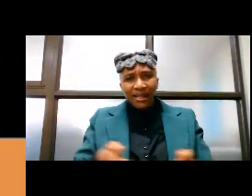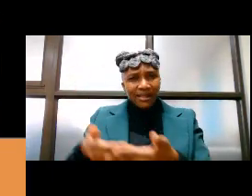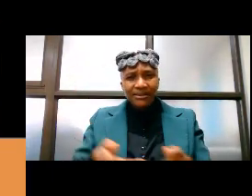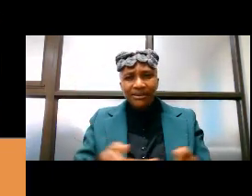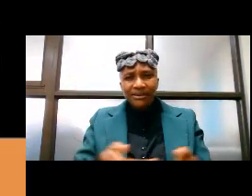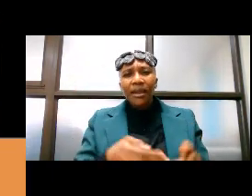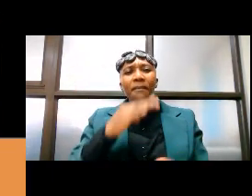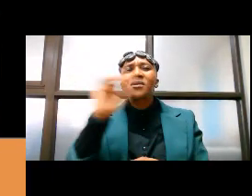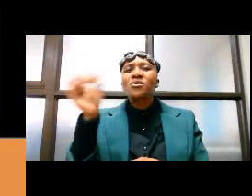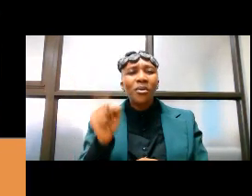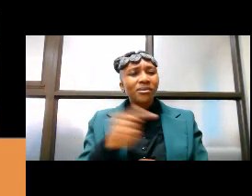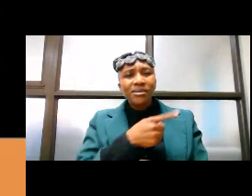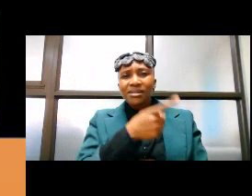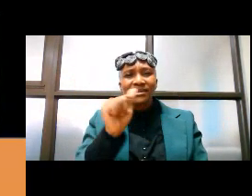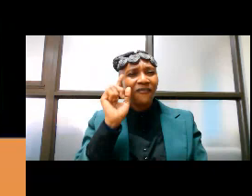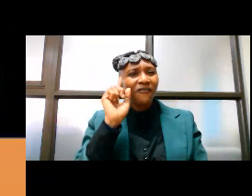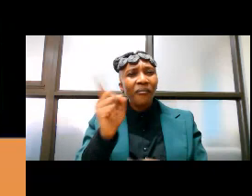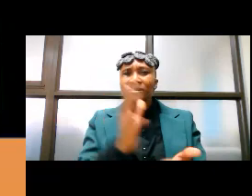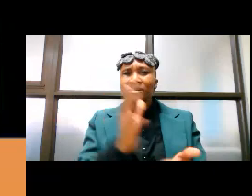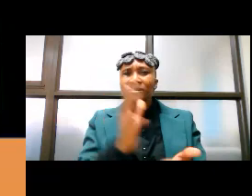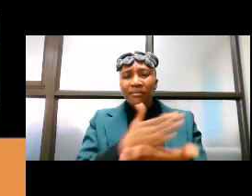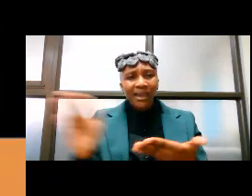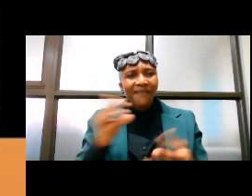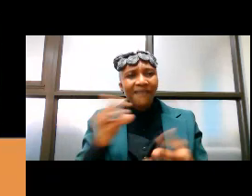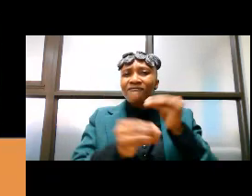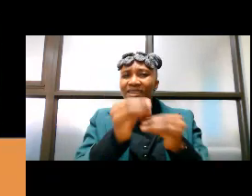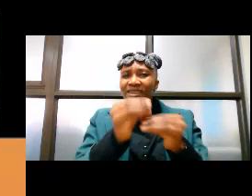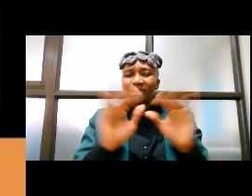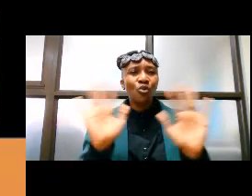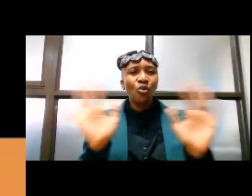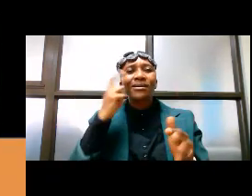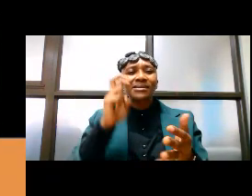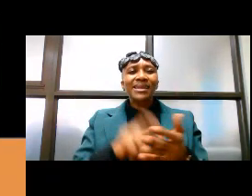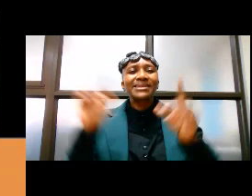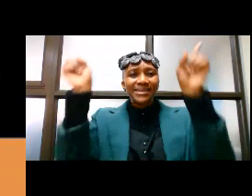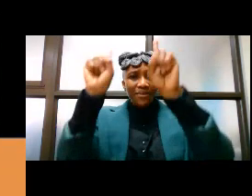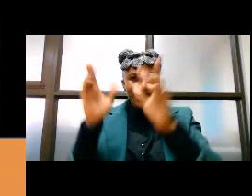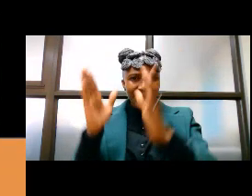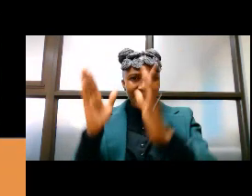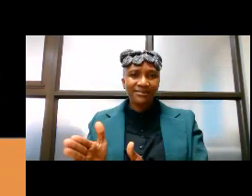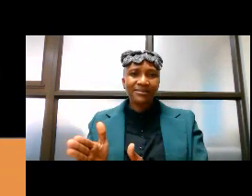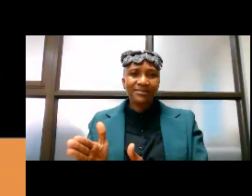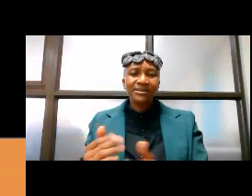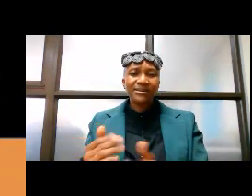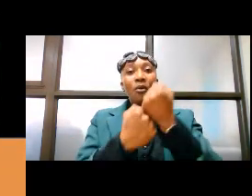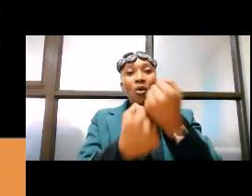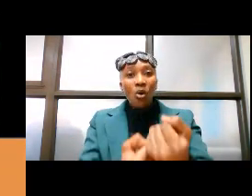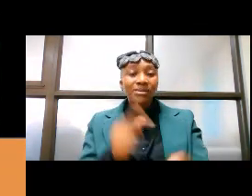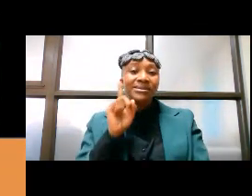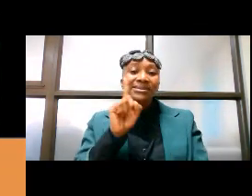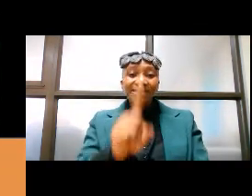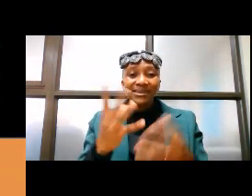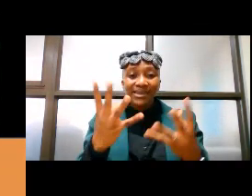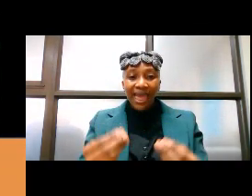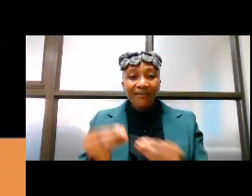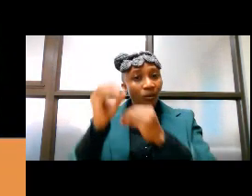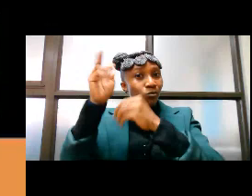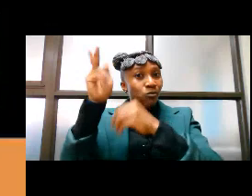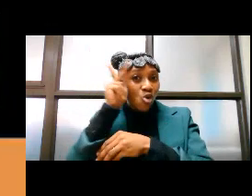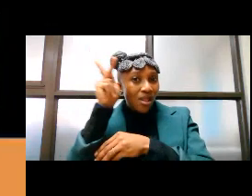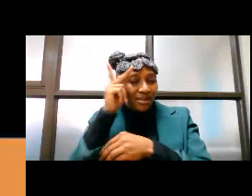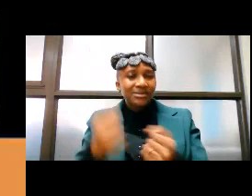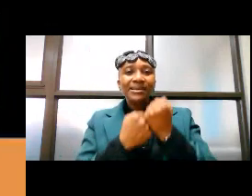them, but that they need specialist support from teachers who have knowledge of ways to assist them, because they